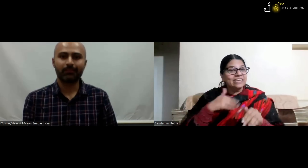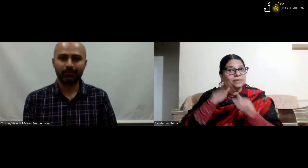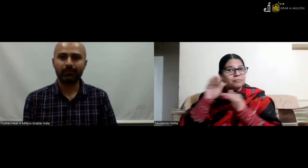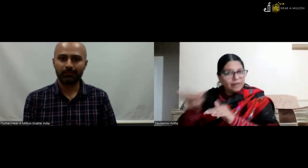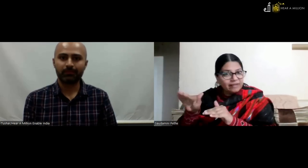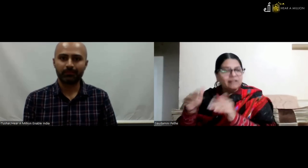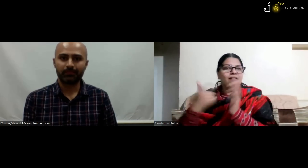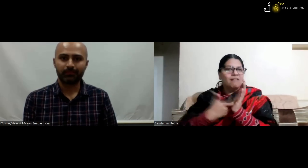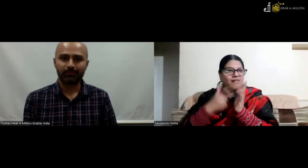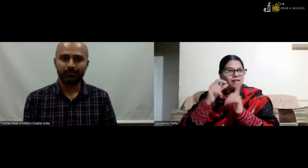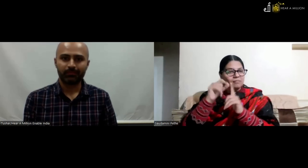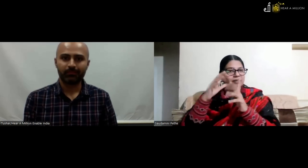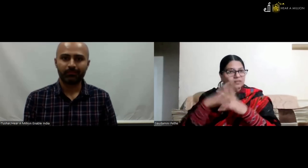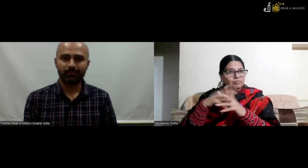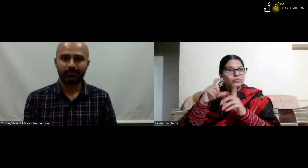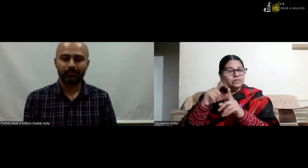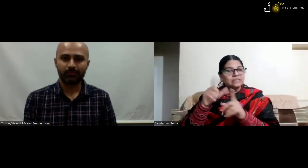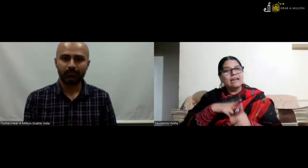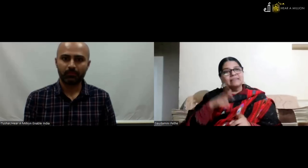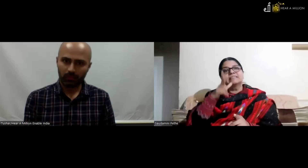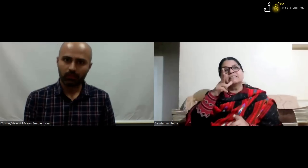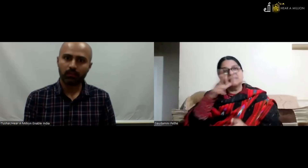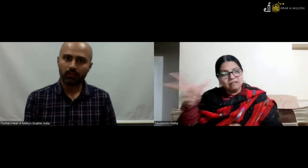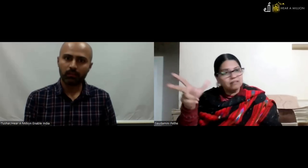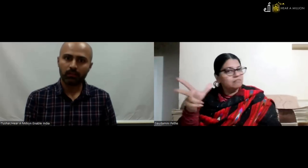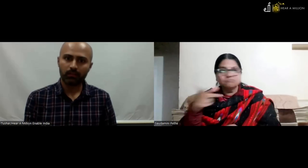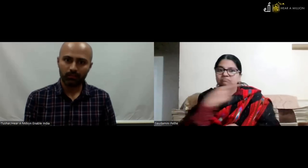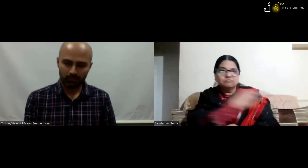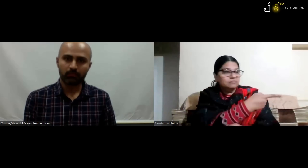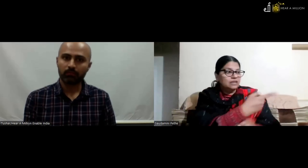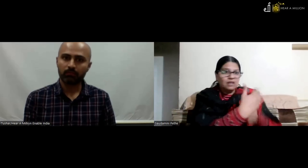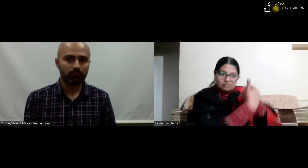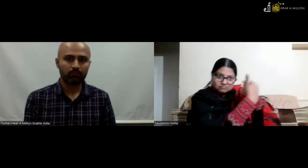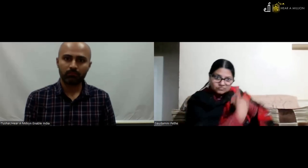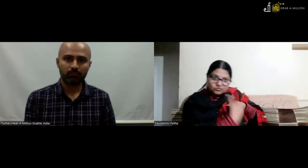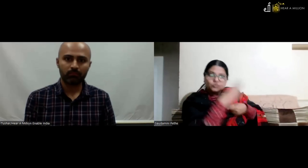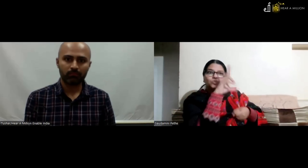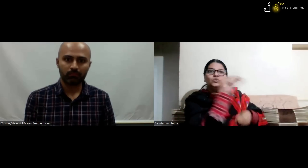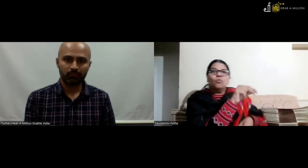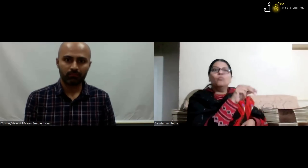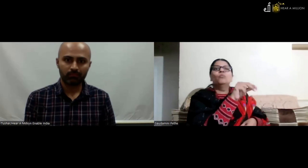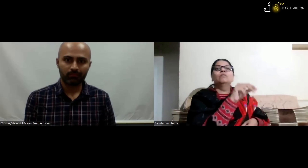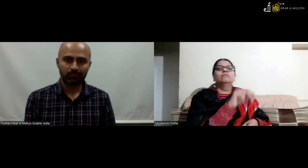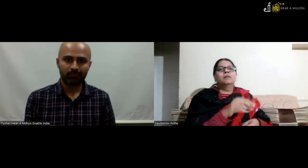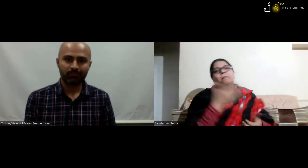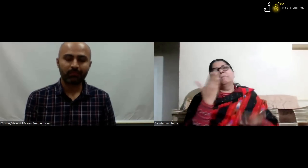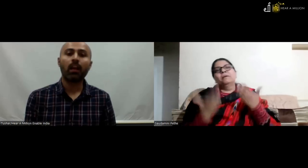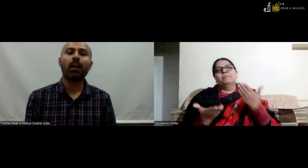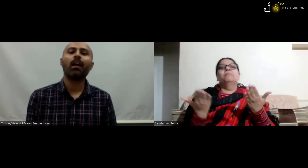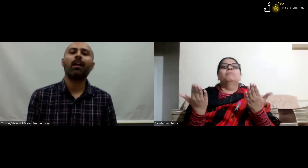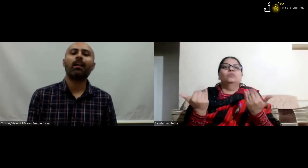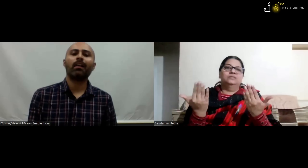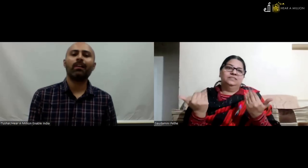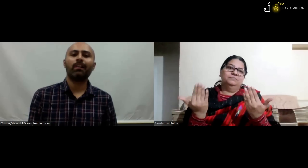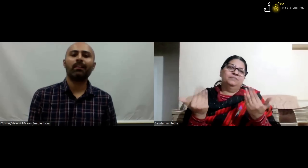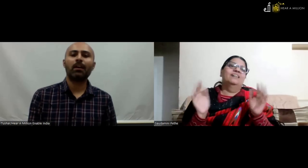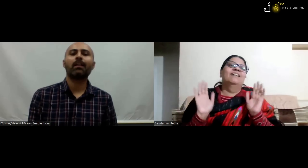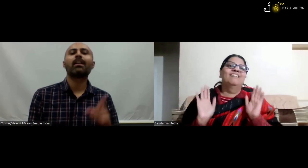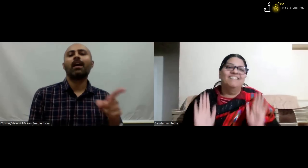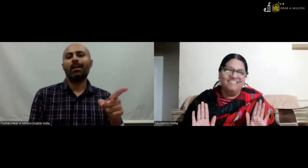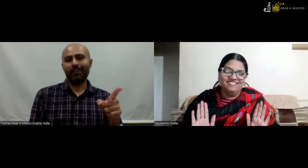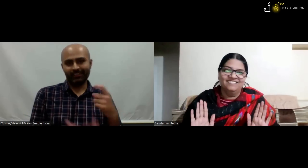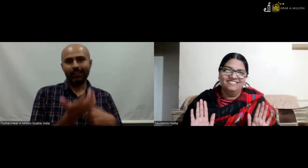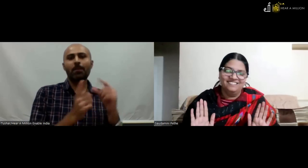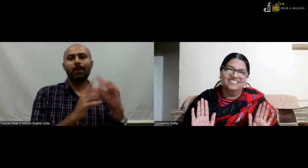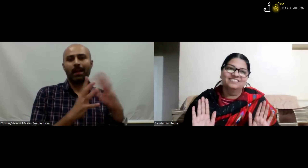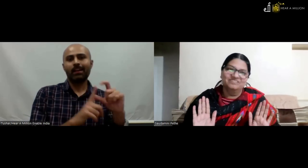thing. So this is the reason, if we are depending on the RPWD Act, we can ask them that why they are discriminating